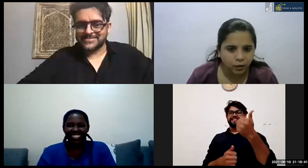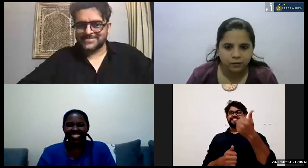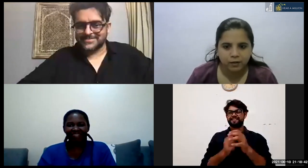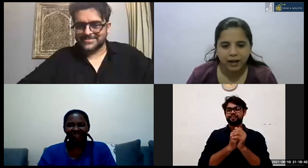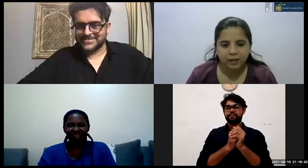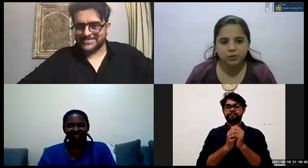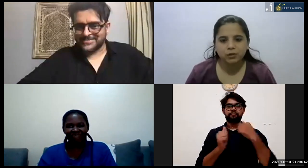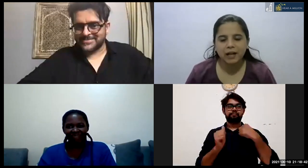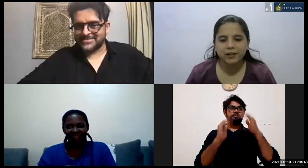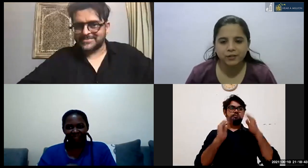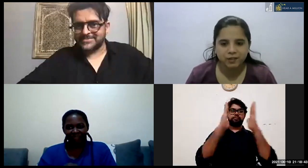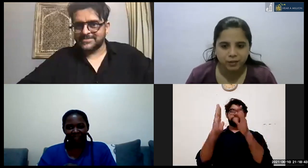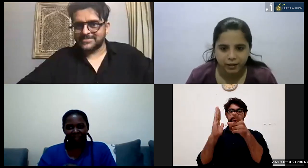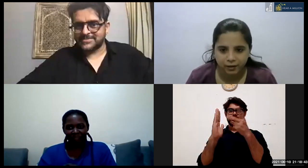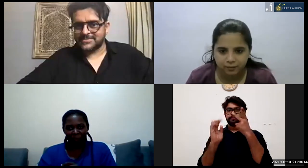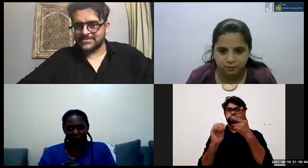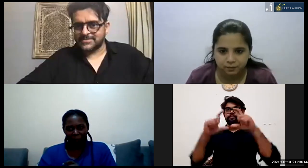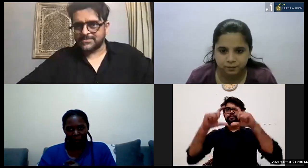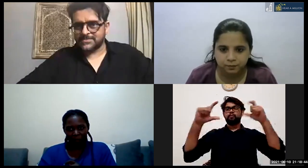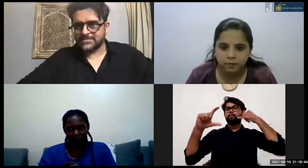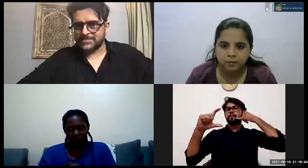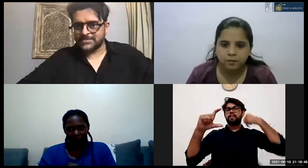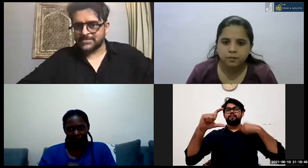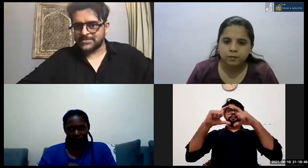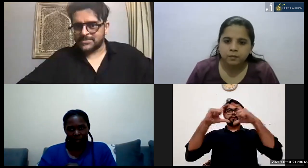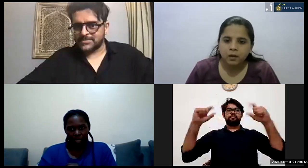Okay. Hello, Oliver. I'm so glad to see you here.